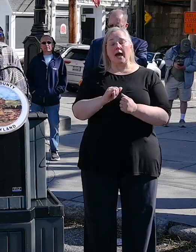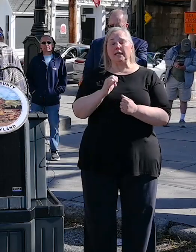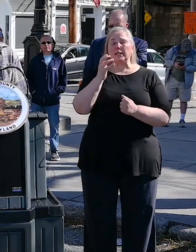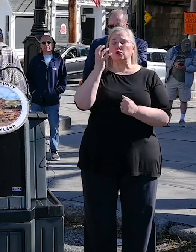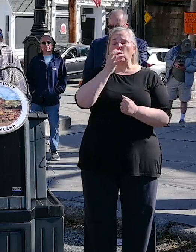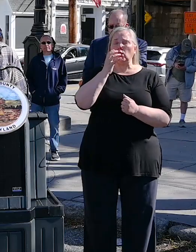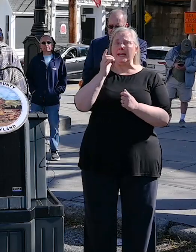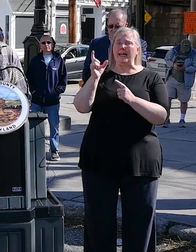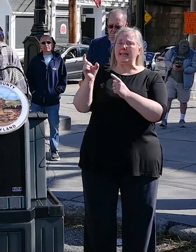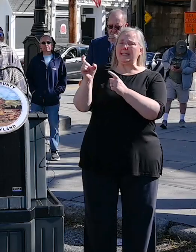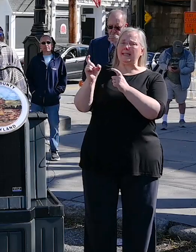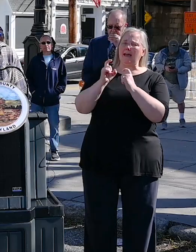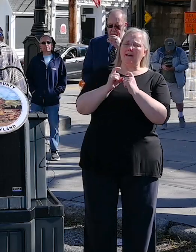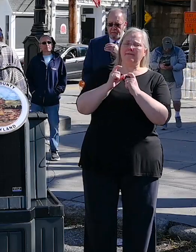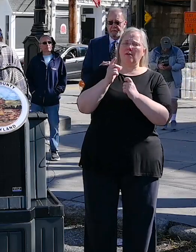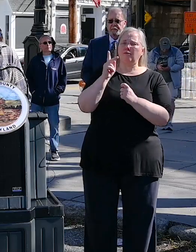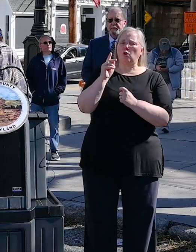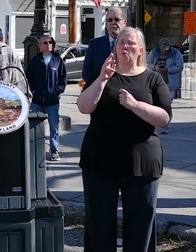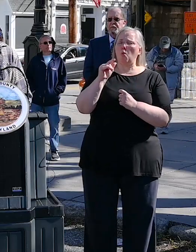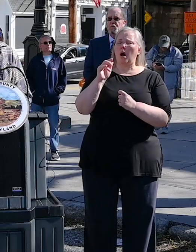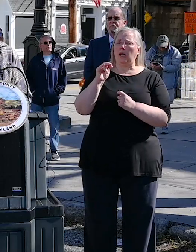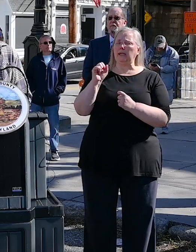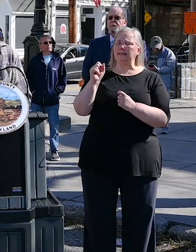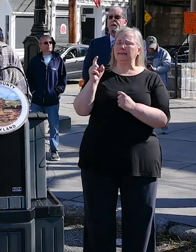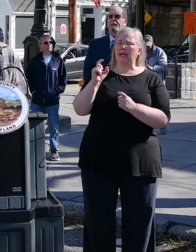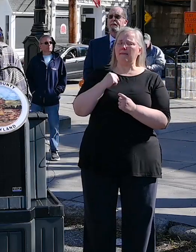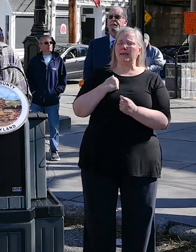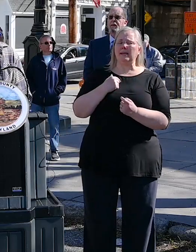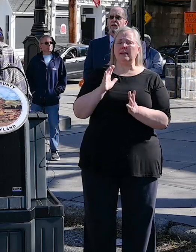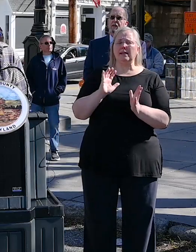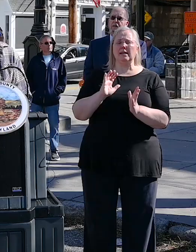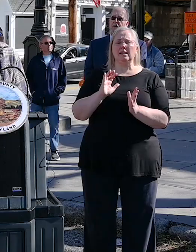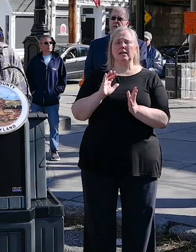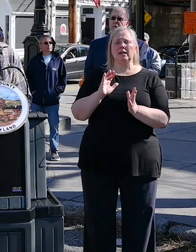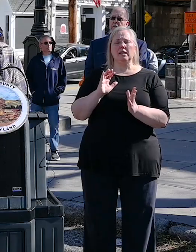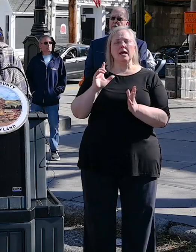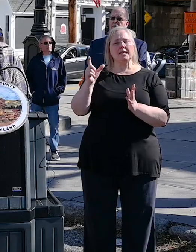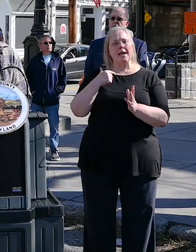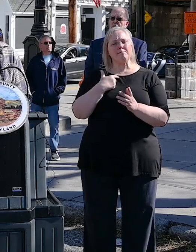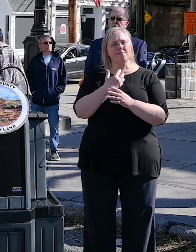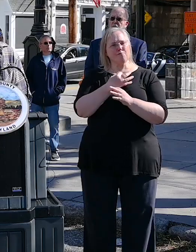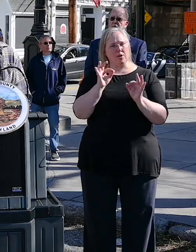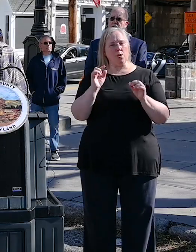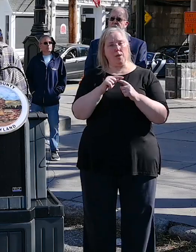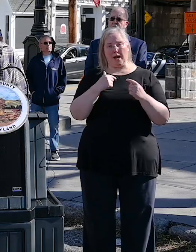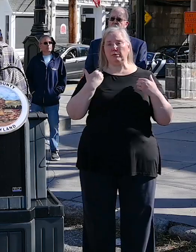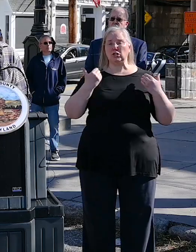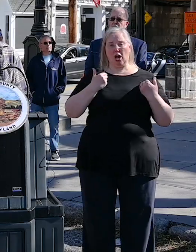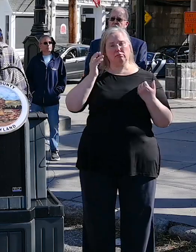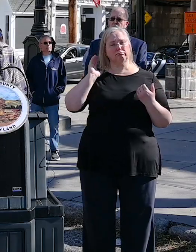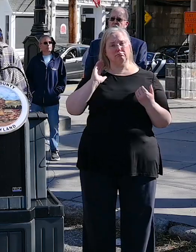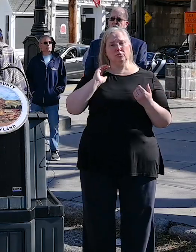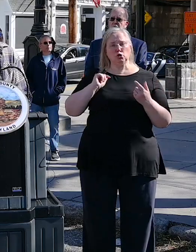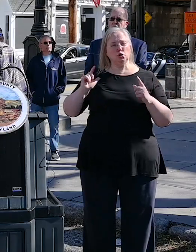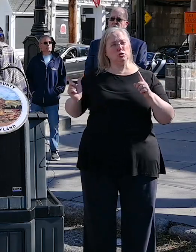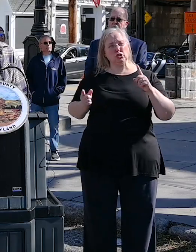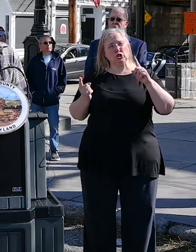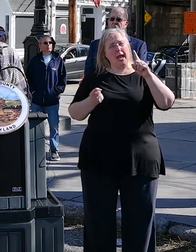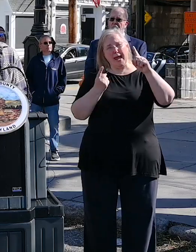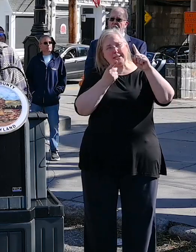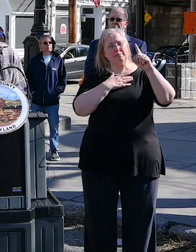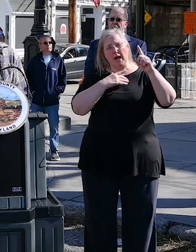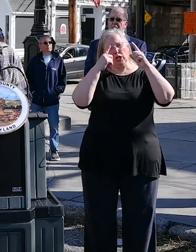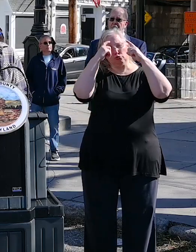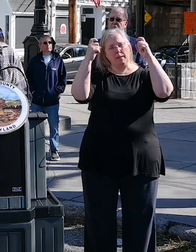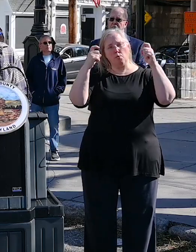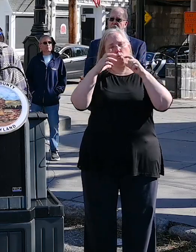extraordinary gift that the Kiwanis gave to me gave me the freedom when I was young to chase my dreams unencumbered